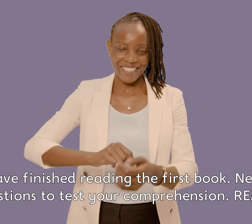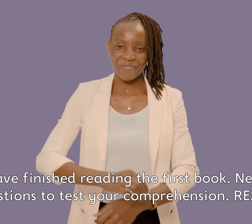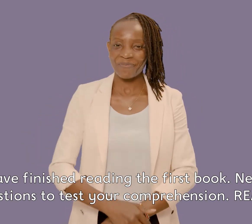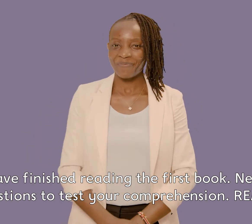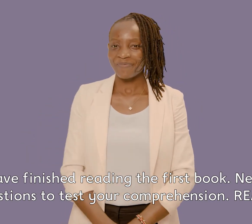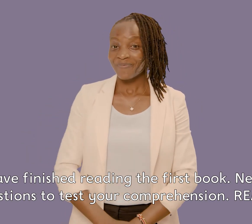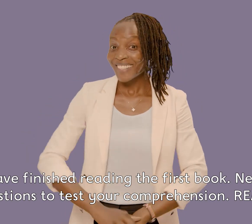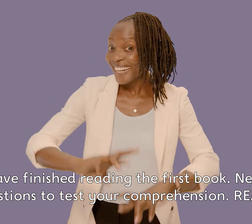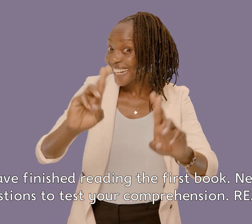Ready?